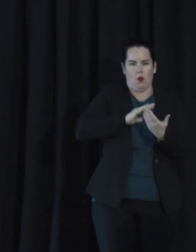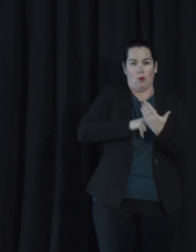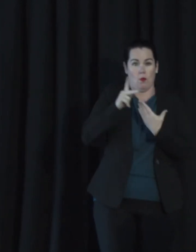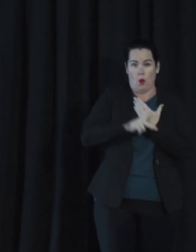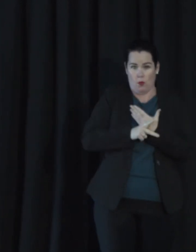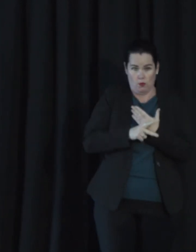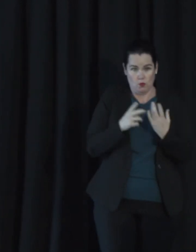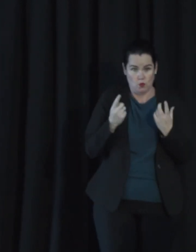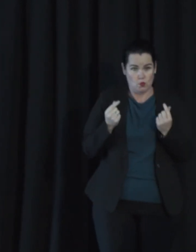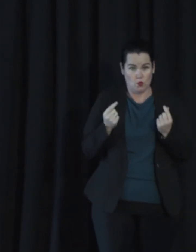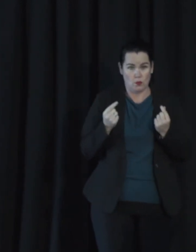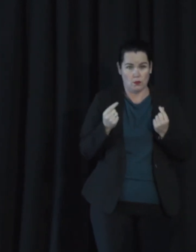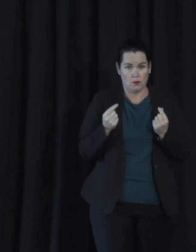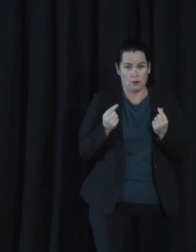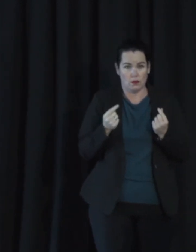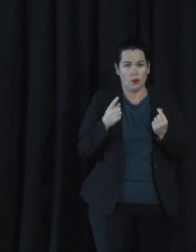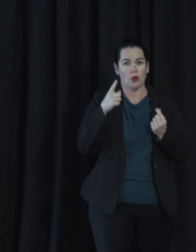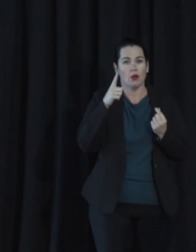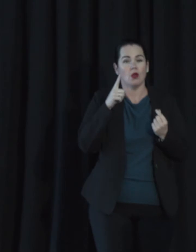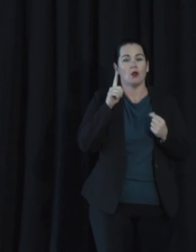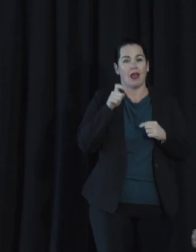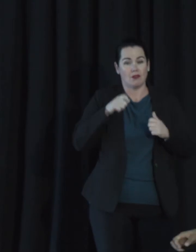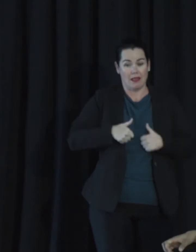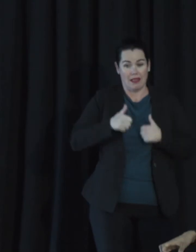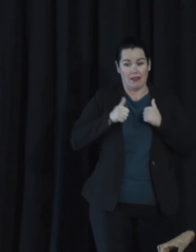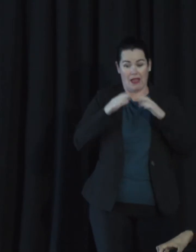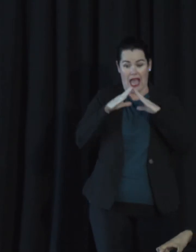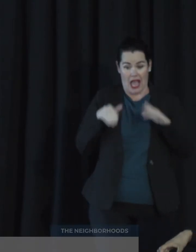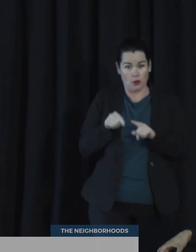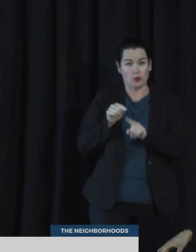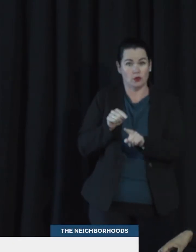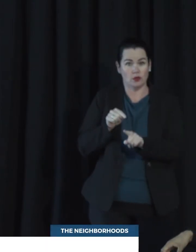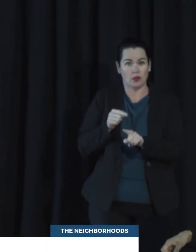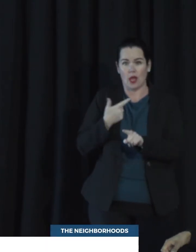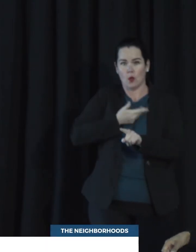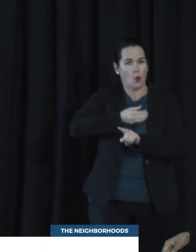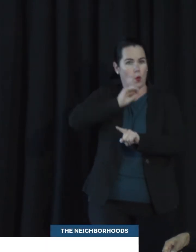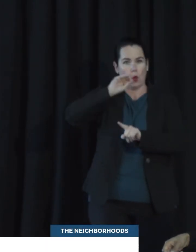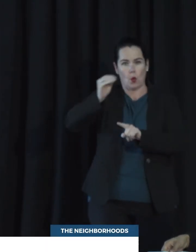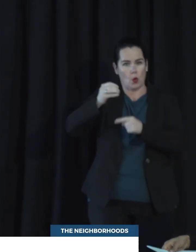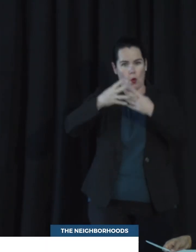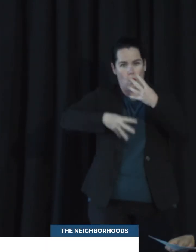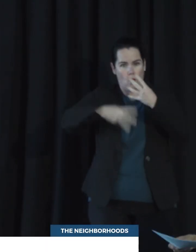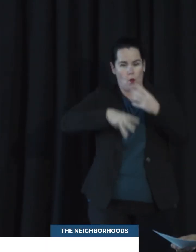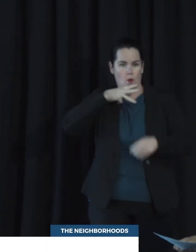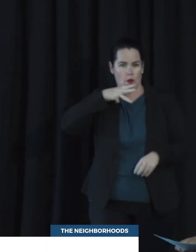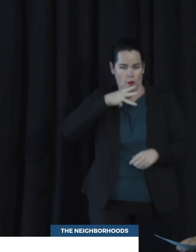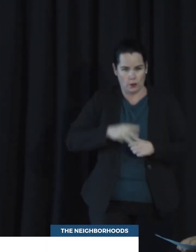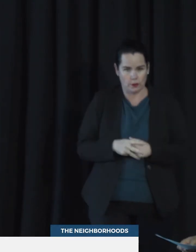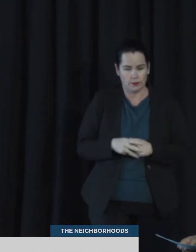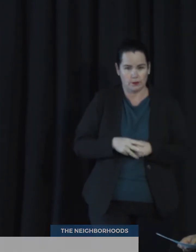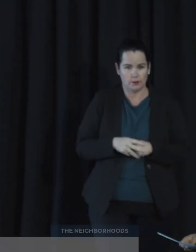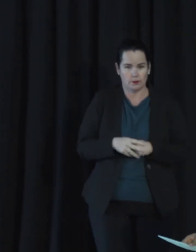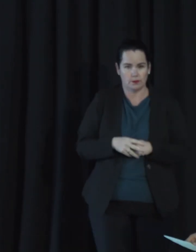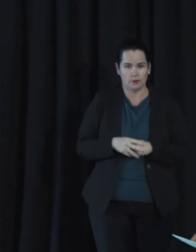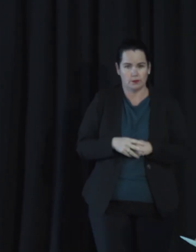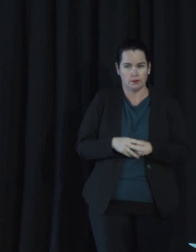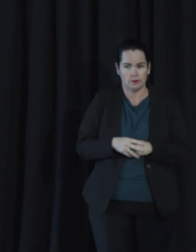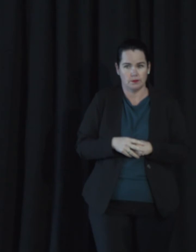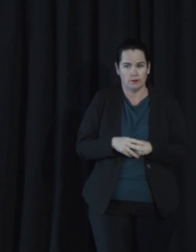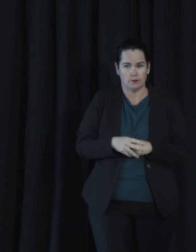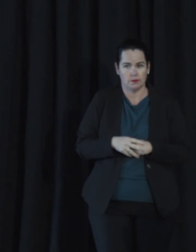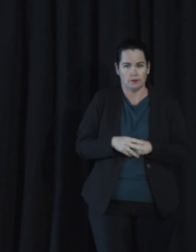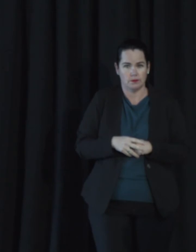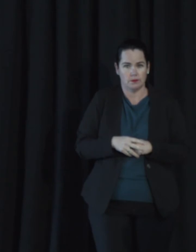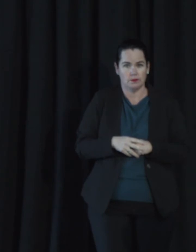and that's to be living in a house that's occupied without water. And we made this program